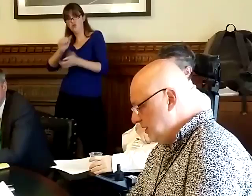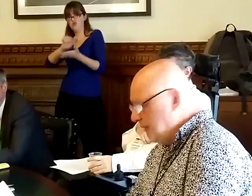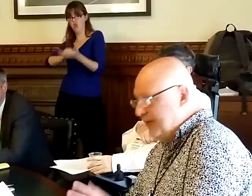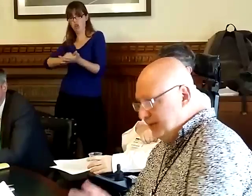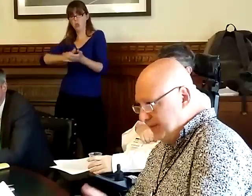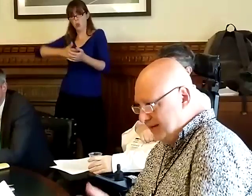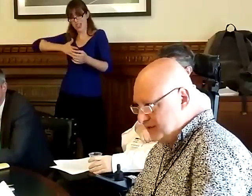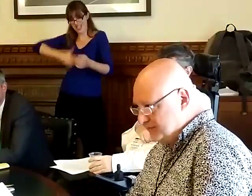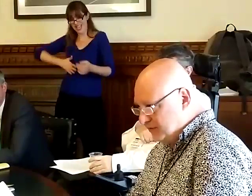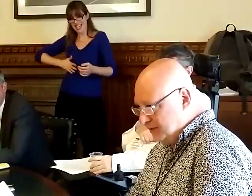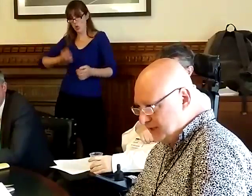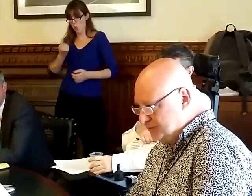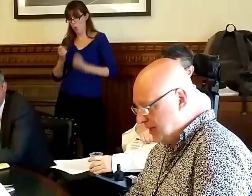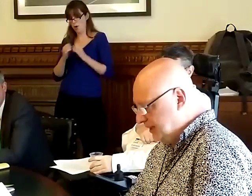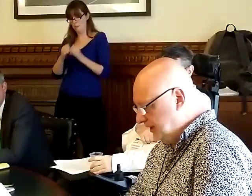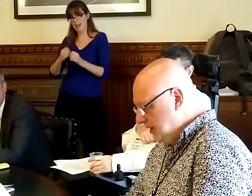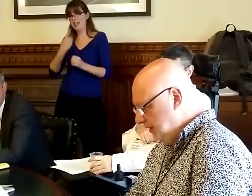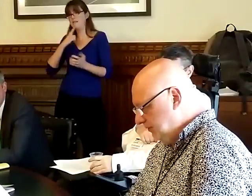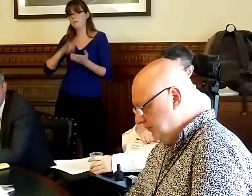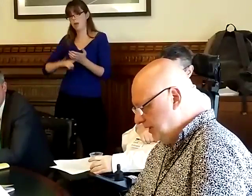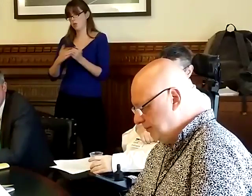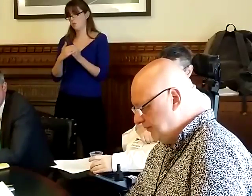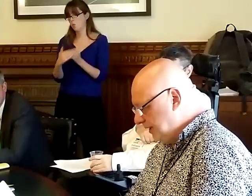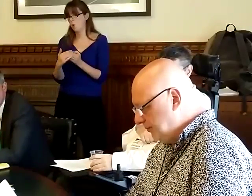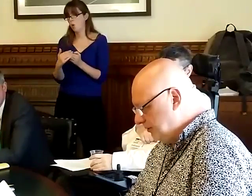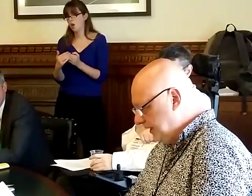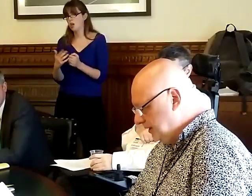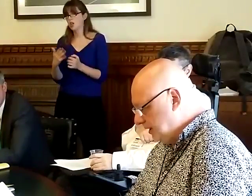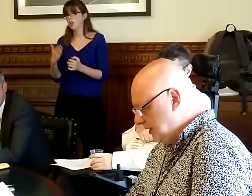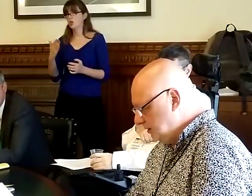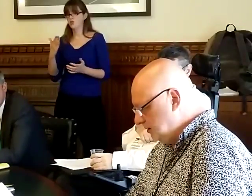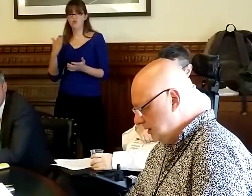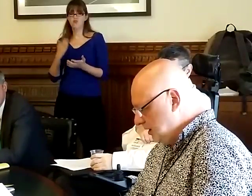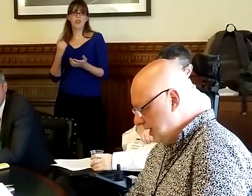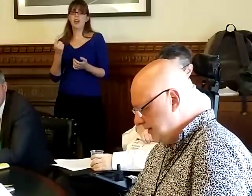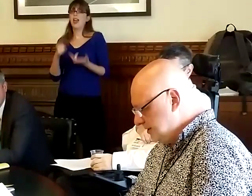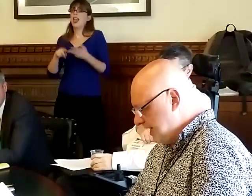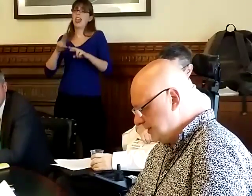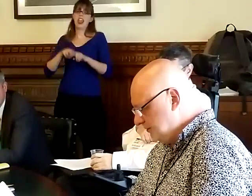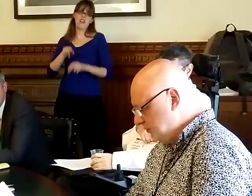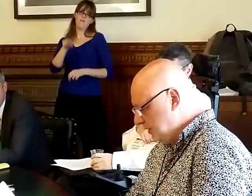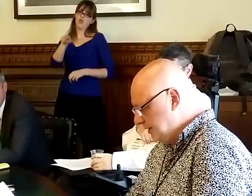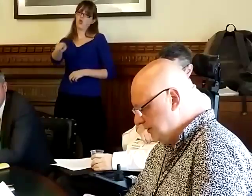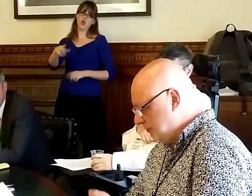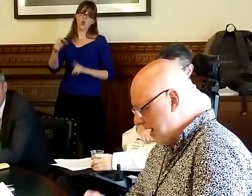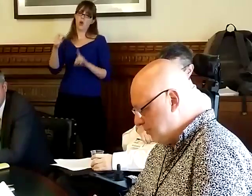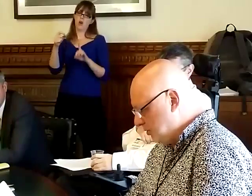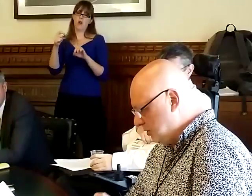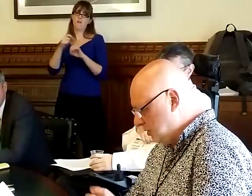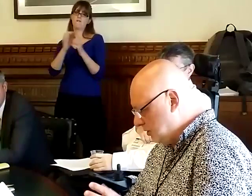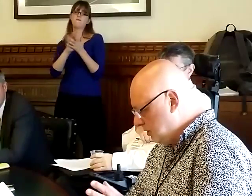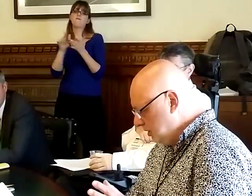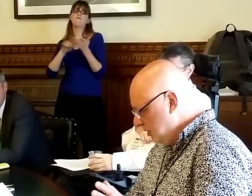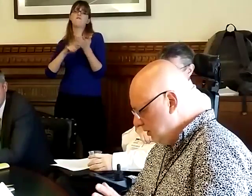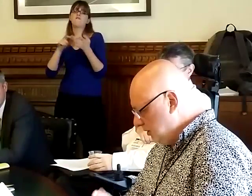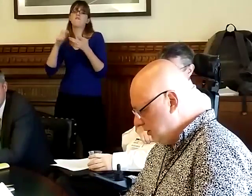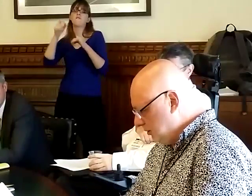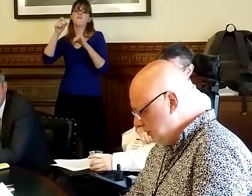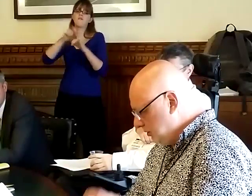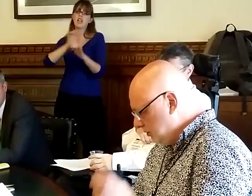is needed. £1 billion isn't very much money if you're Philip Green and other tax avoiders or Apple